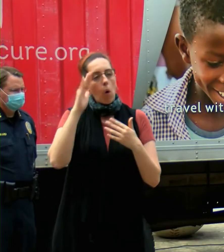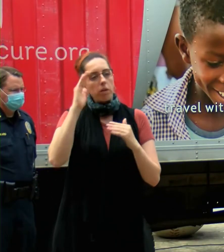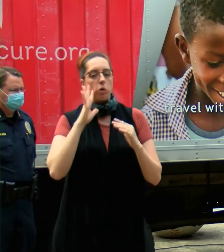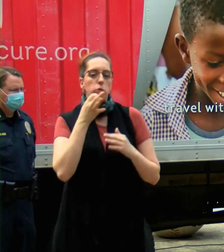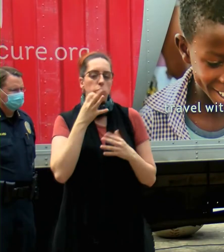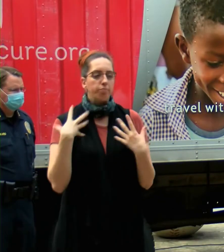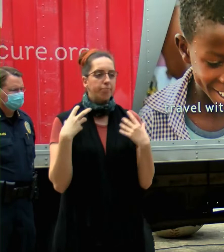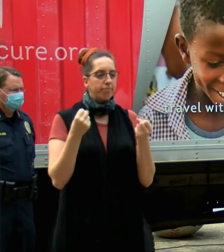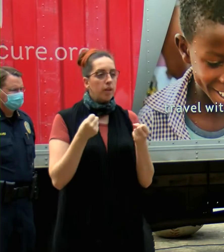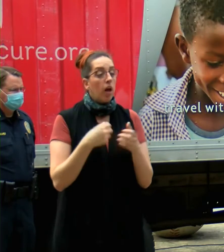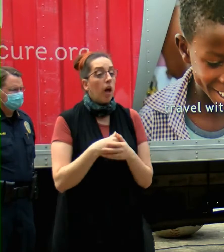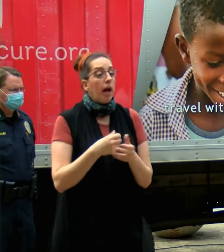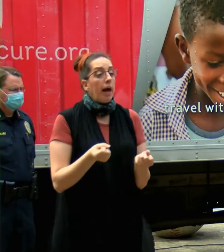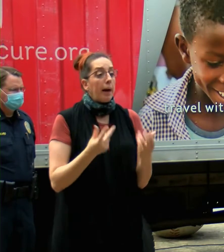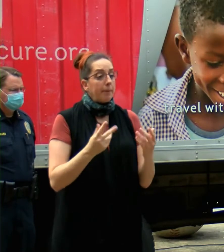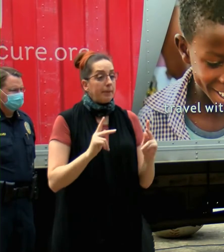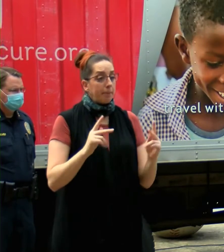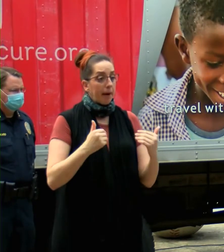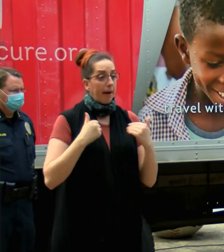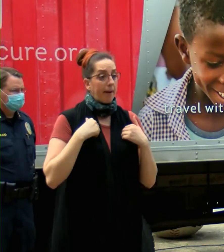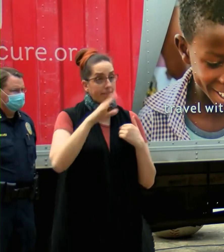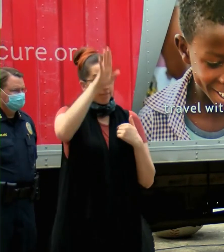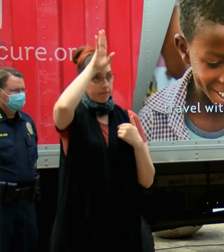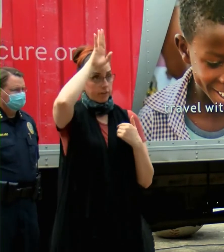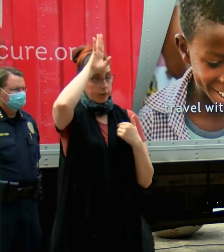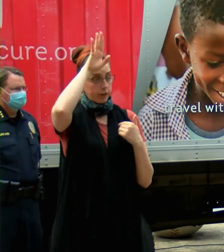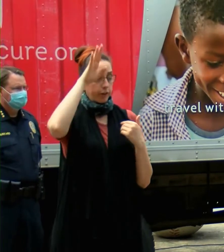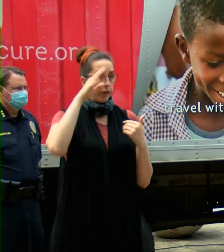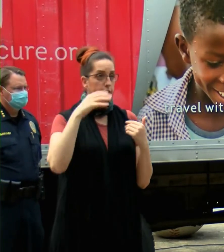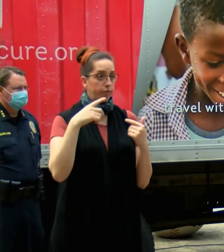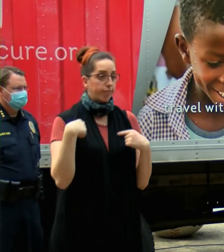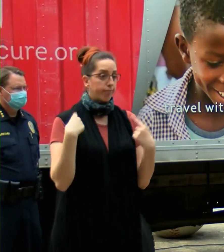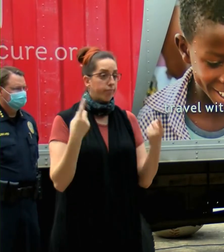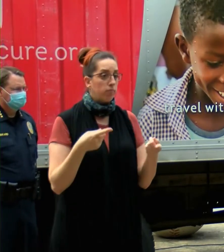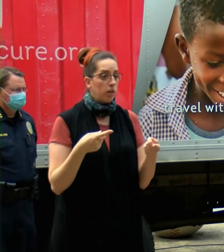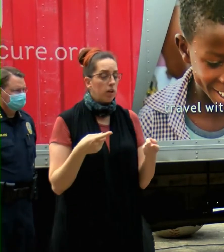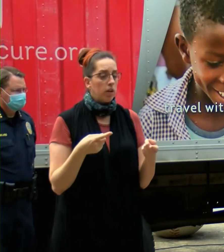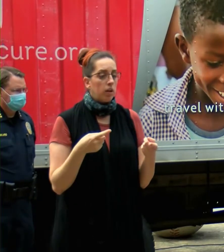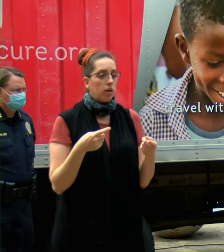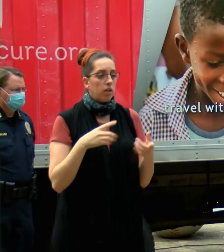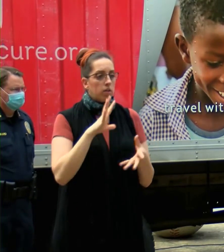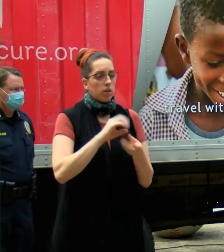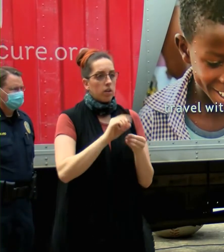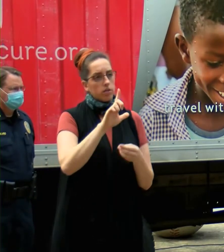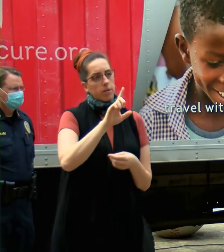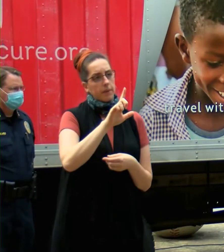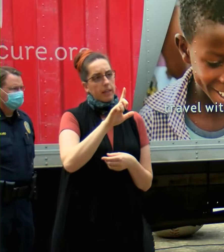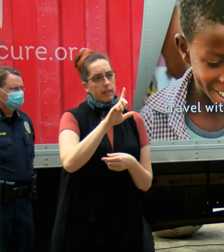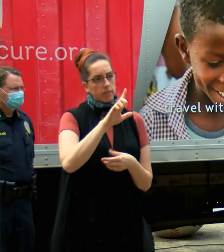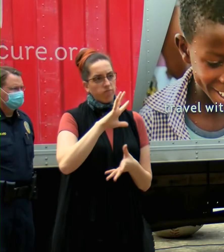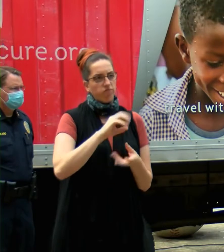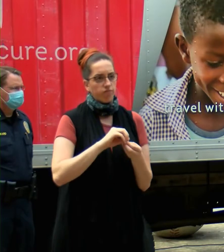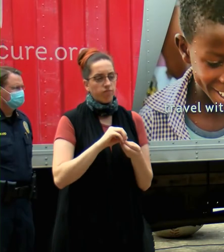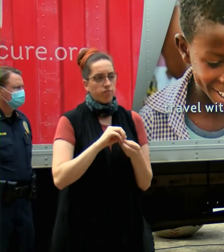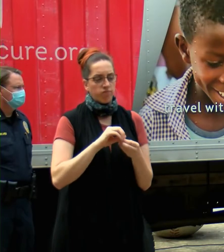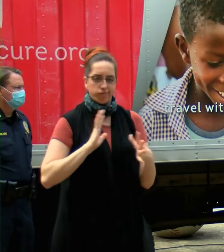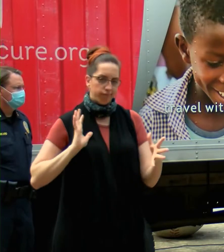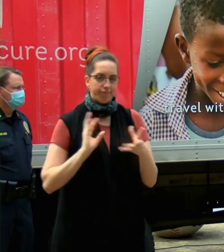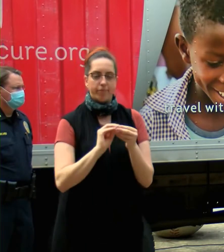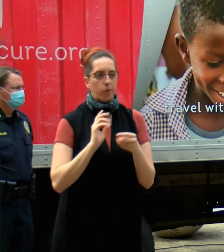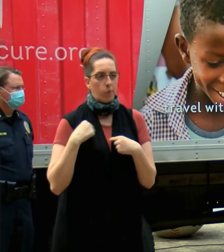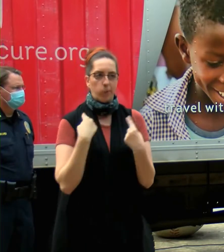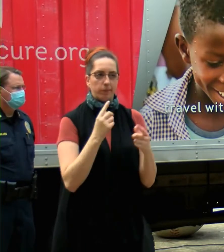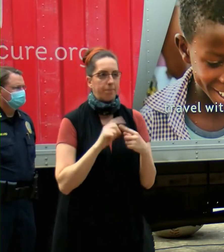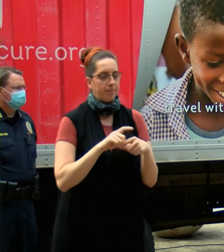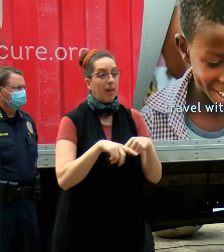our the number of positive firefighters that we've had is 21 total cumulative.